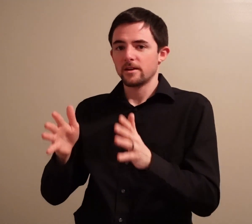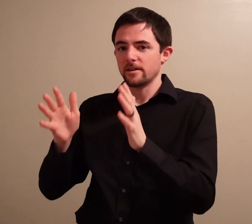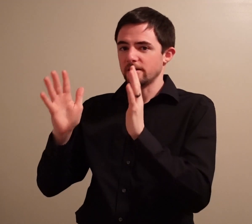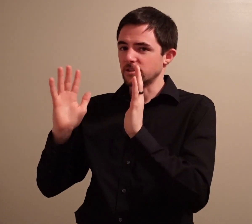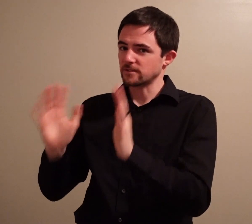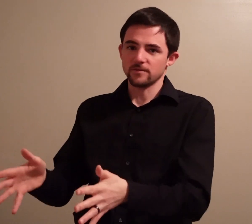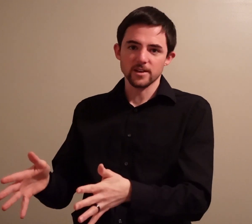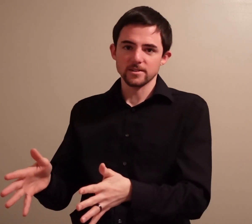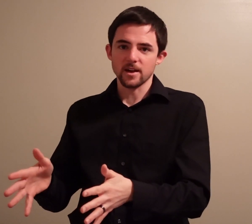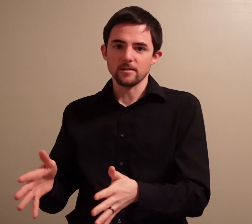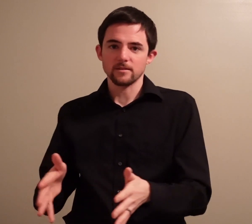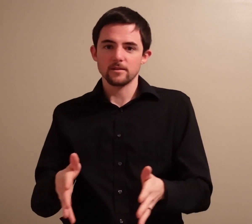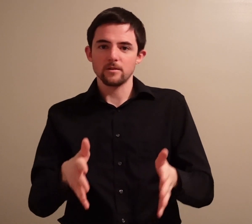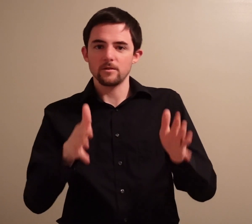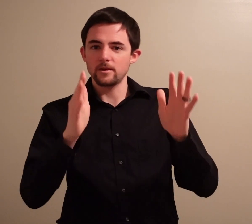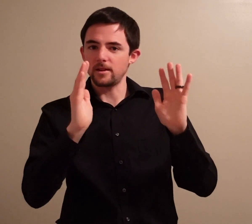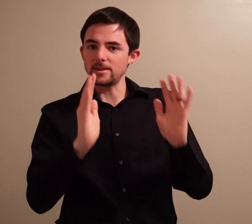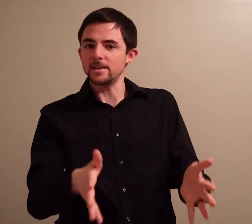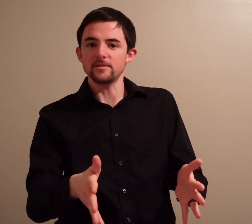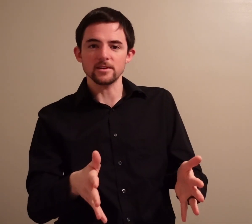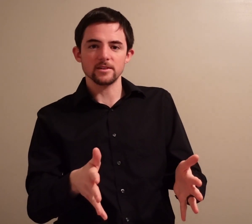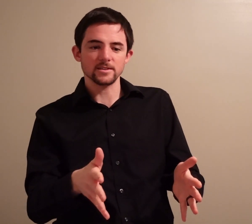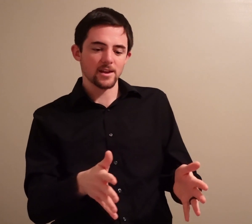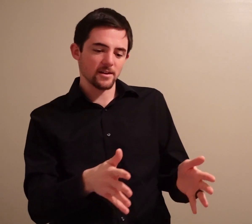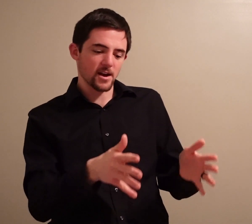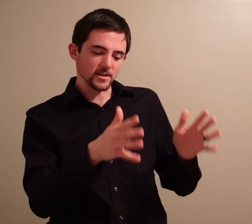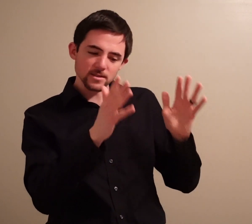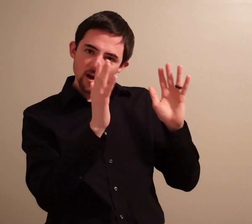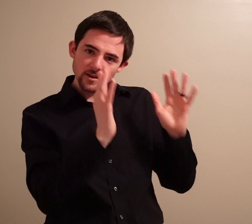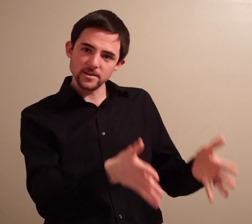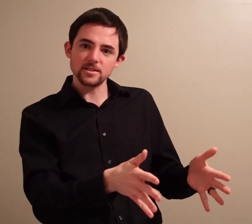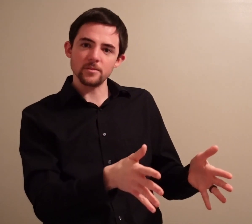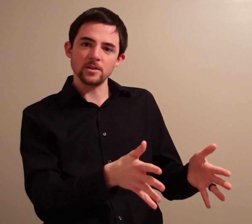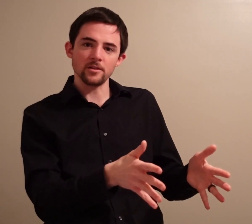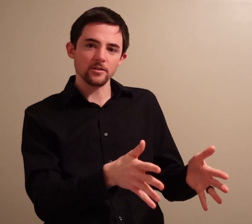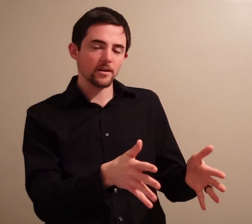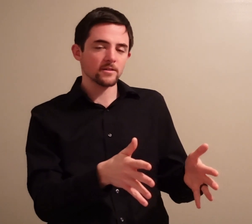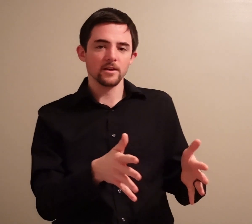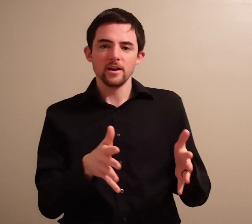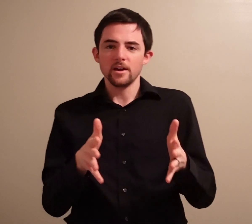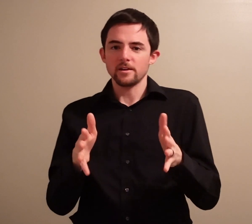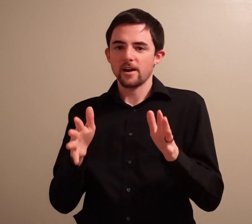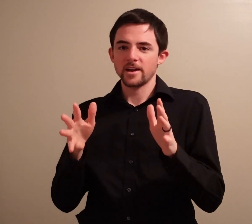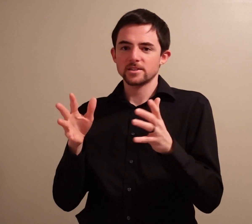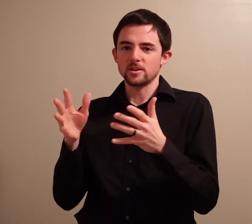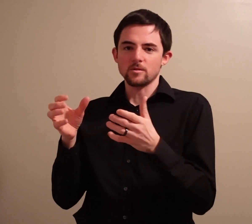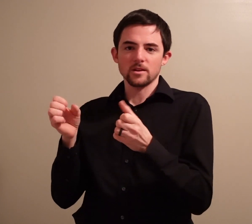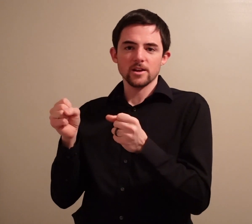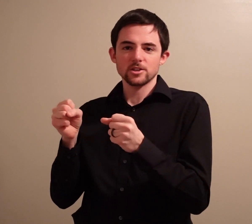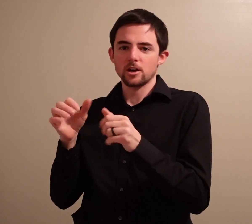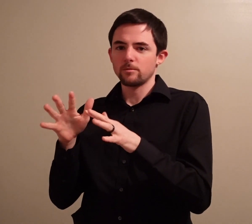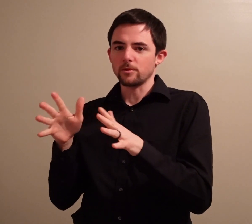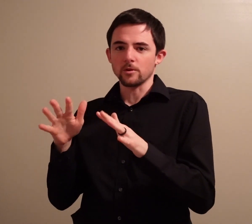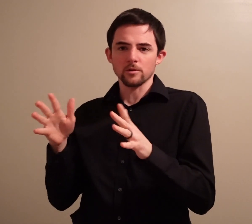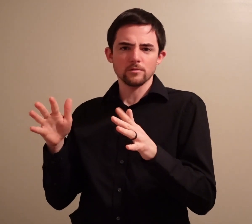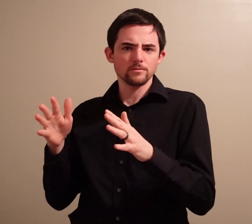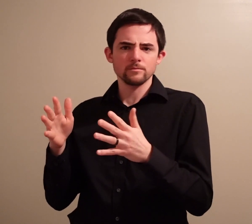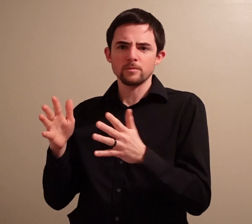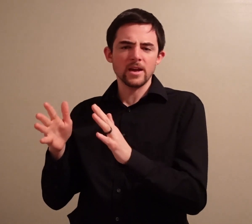They just flick down. Leave it. It's like you're kind of tossing something on the ground. Your hands don't clench up or make a